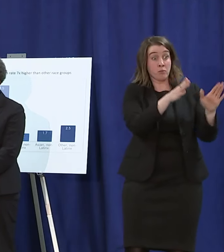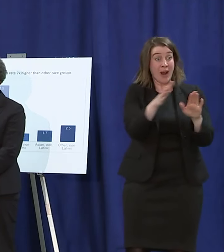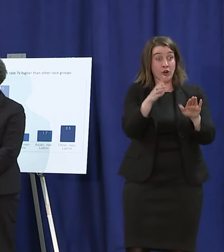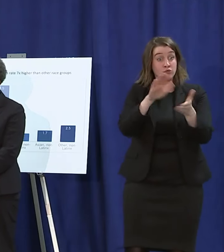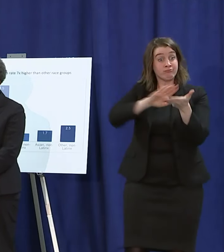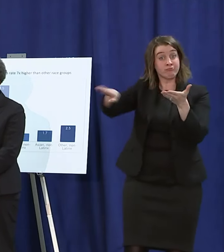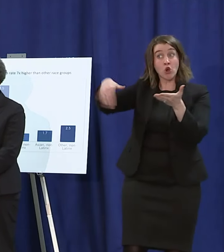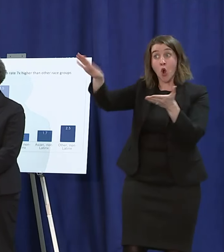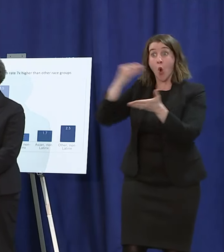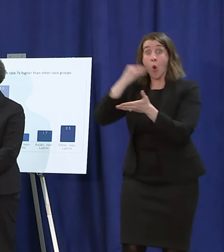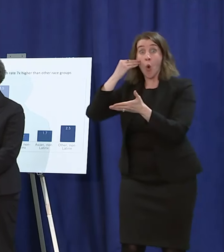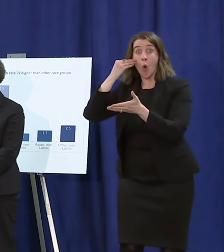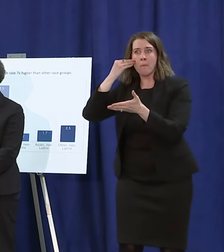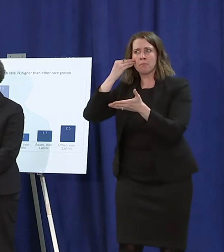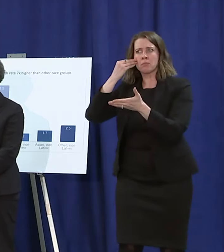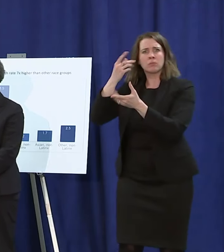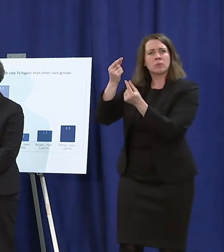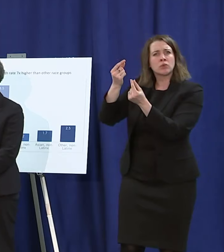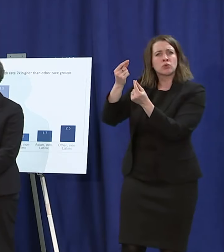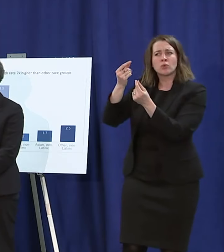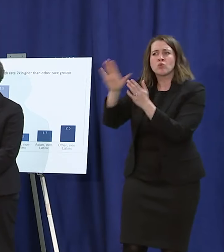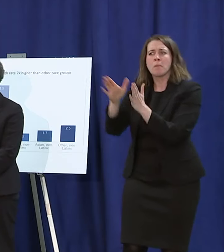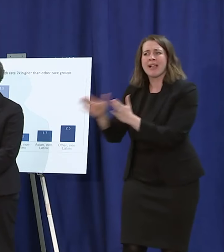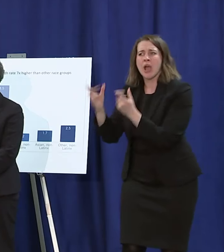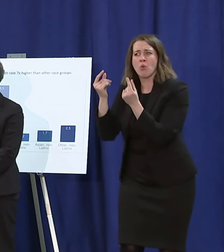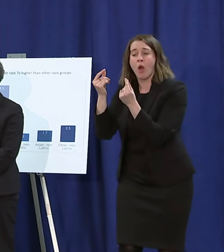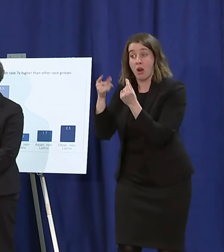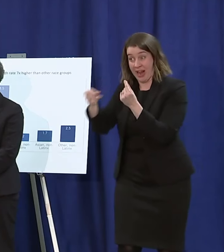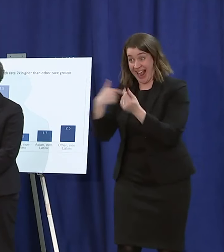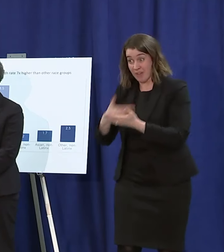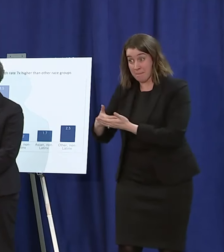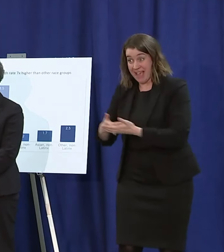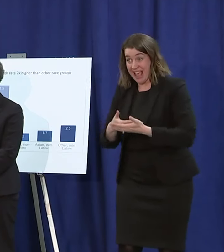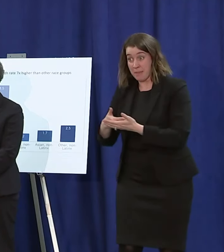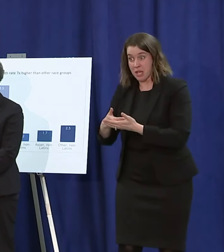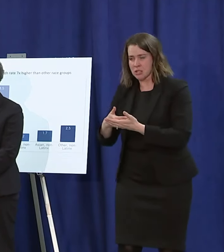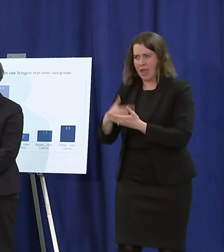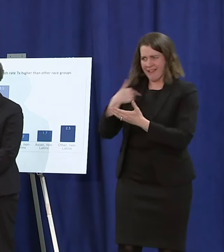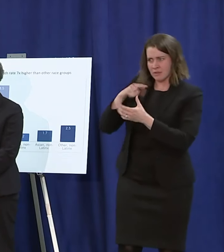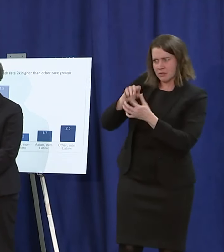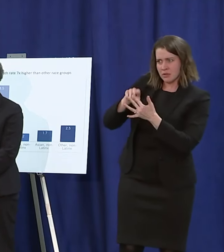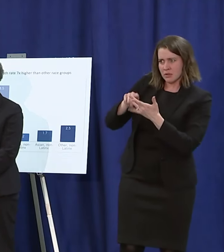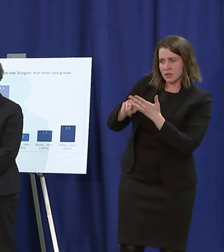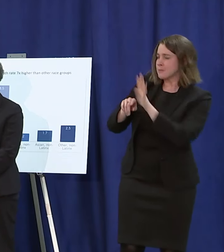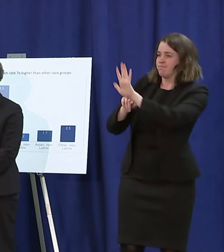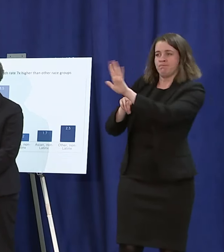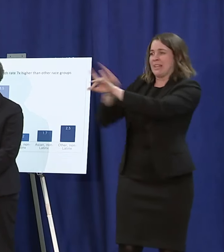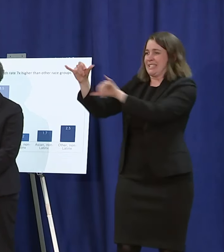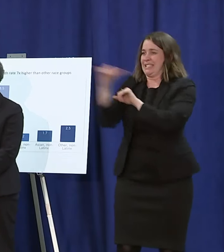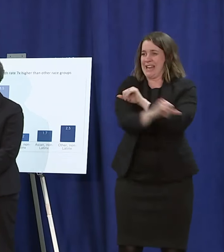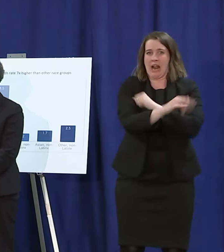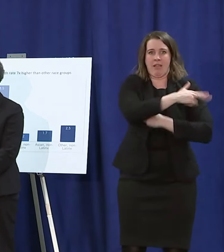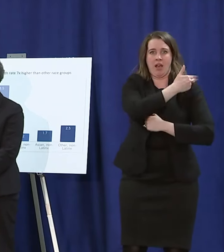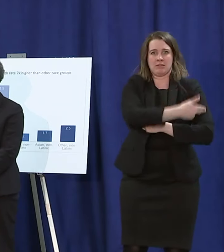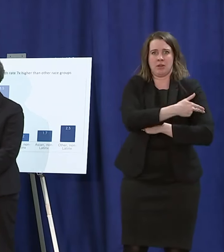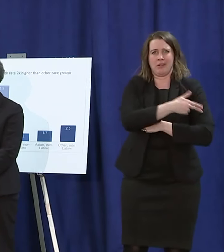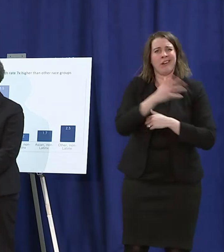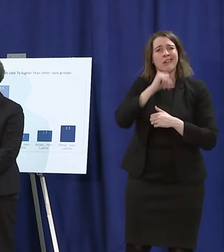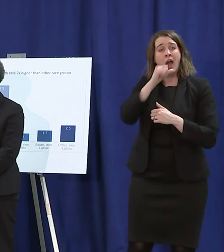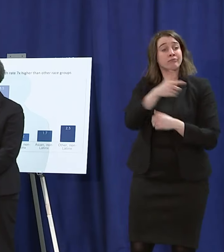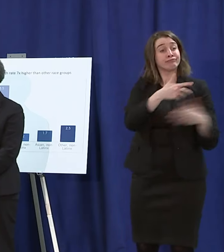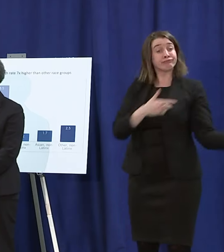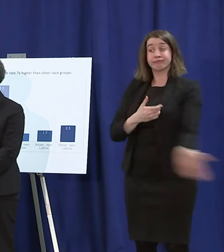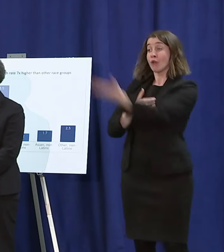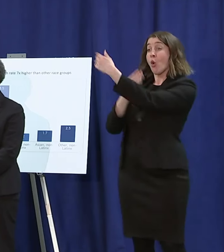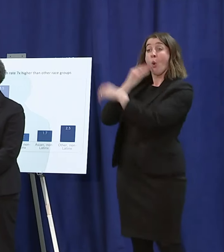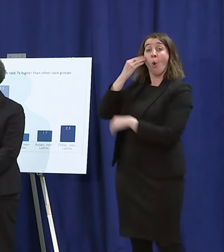a baby under 2, somebody on steroids, any immune condition, we keep them in the hospital. We try and find placement. We don't send them home